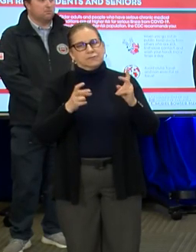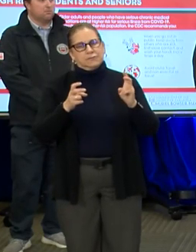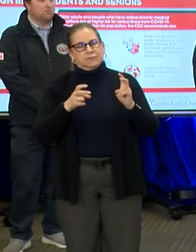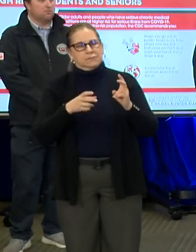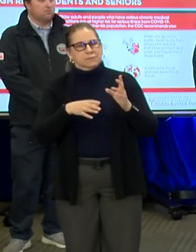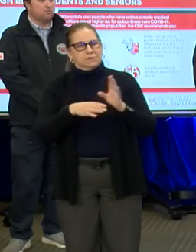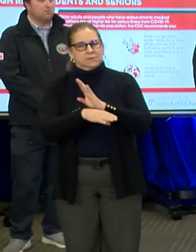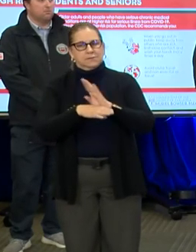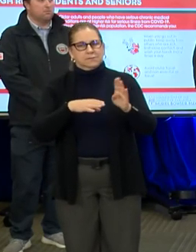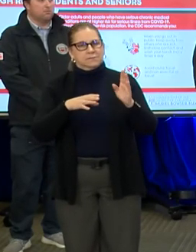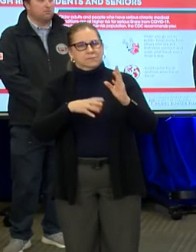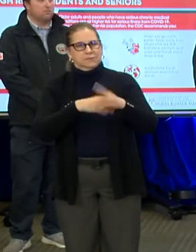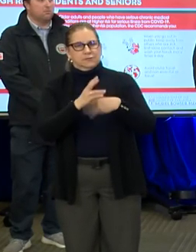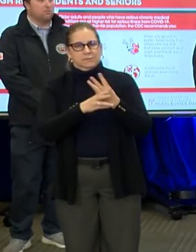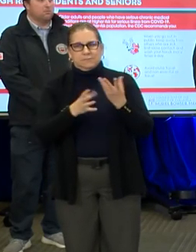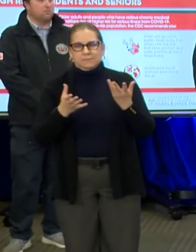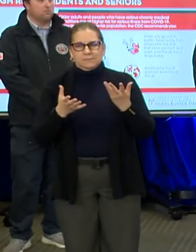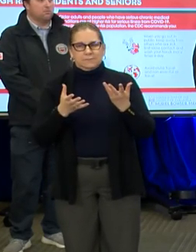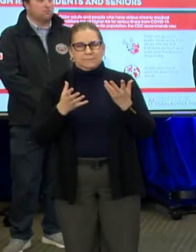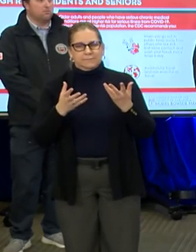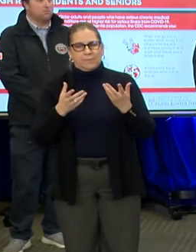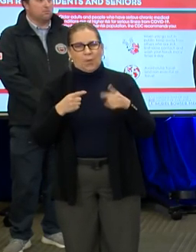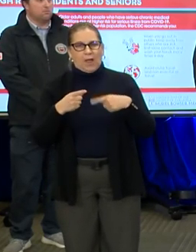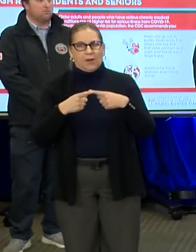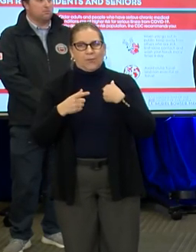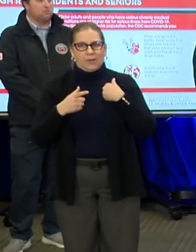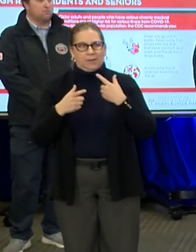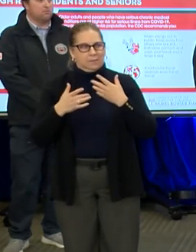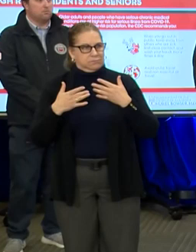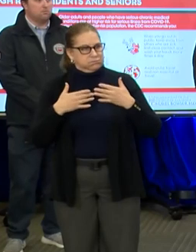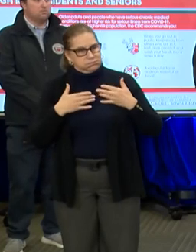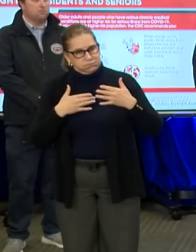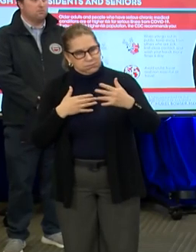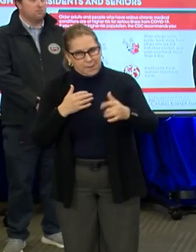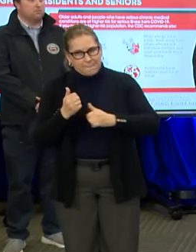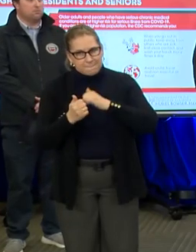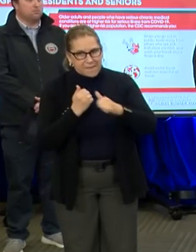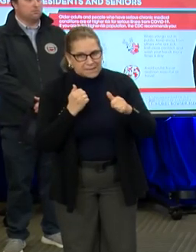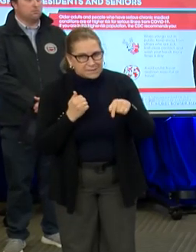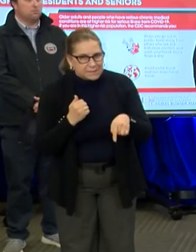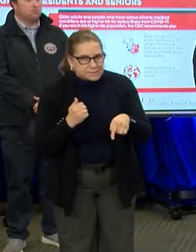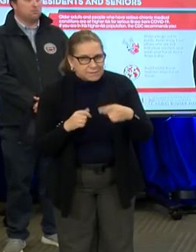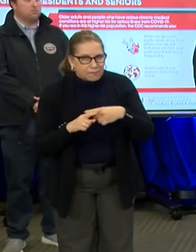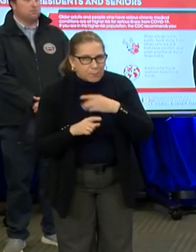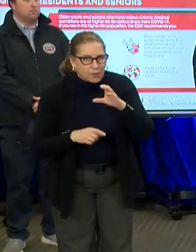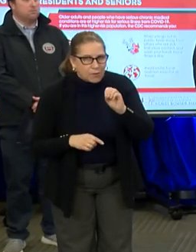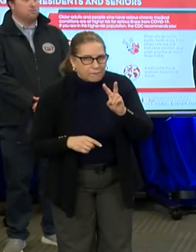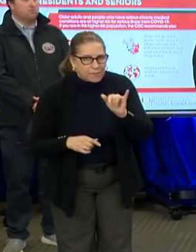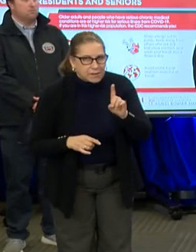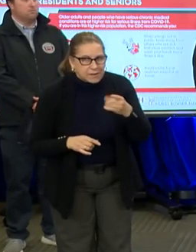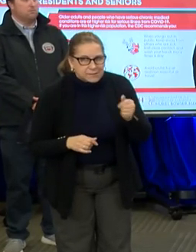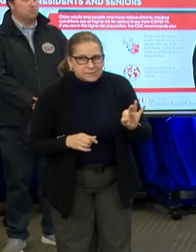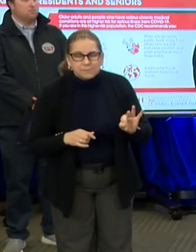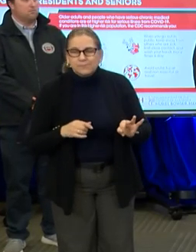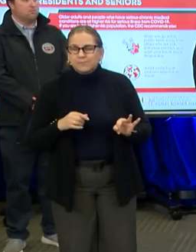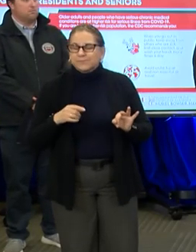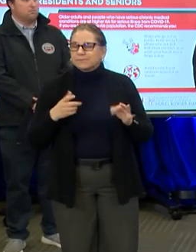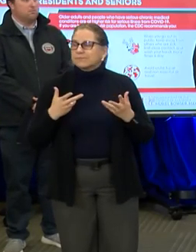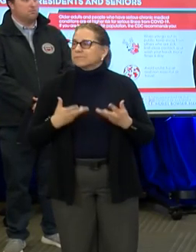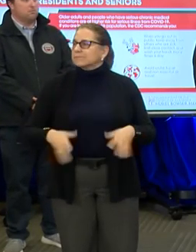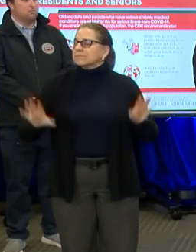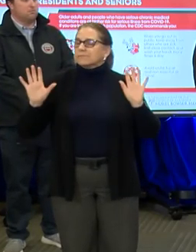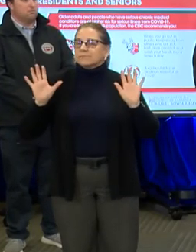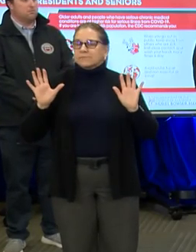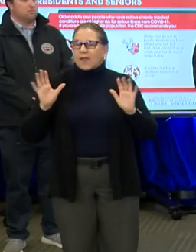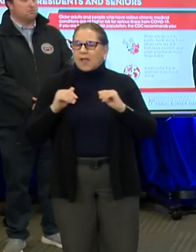COVID-19. So Deputy Mayor Falchicchio and his team have worked together to come up